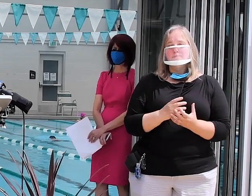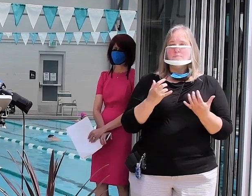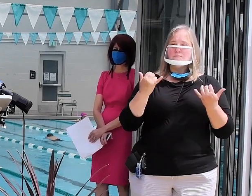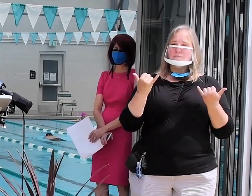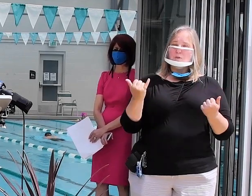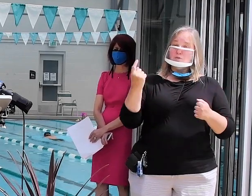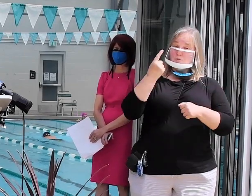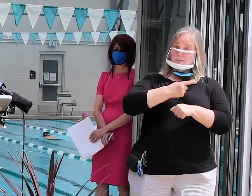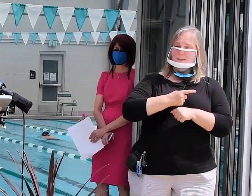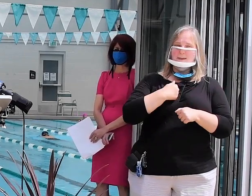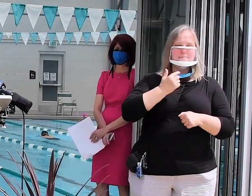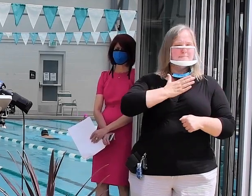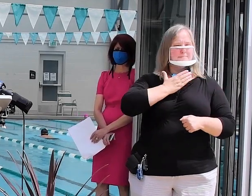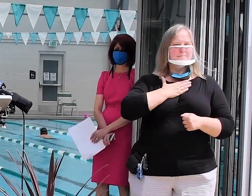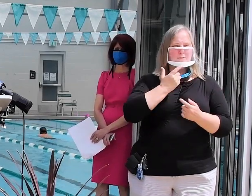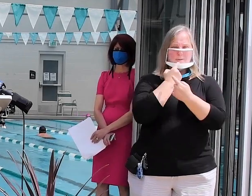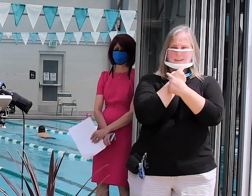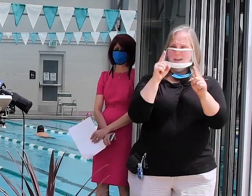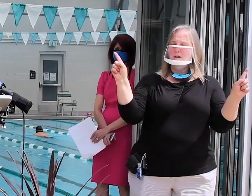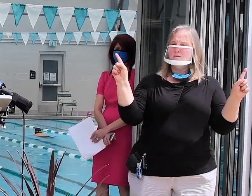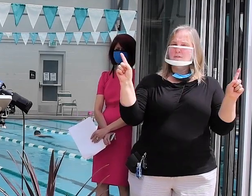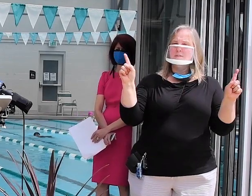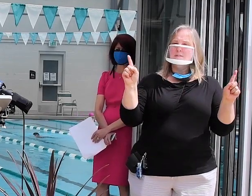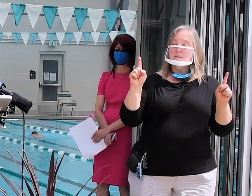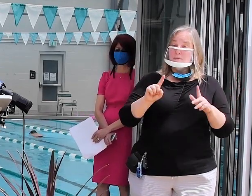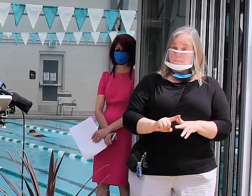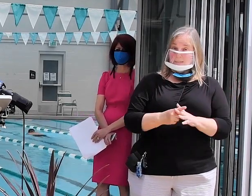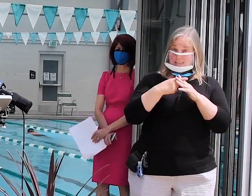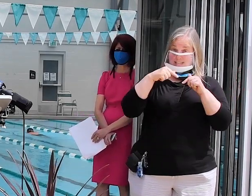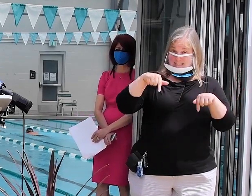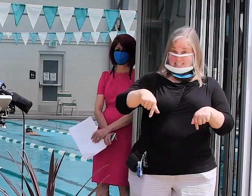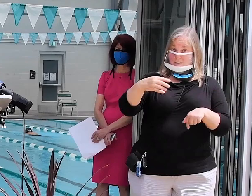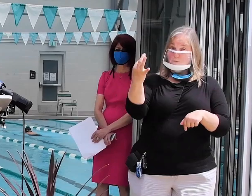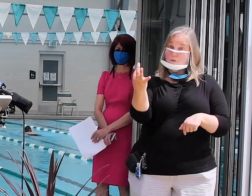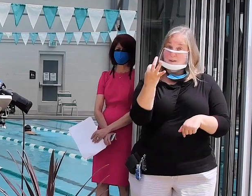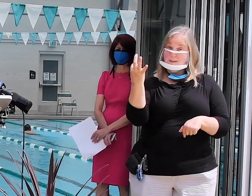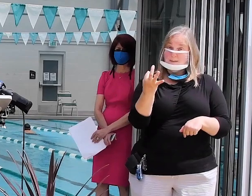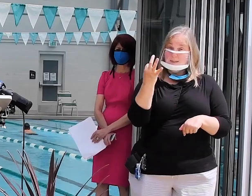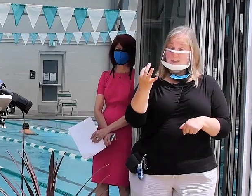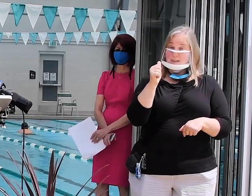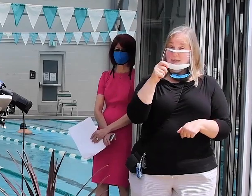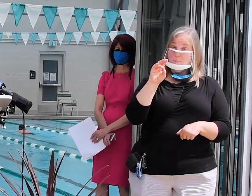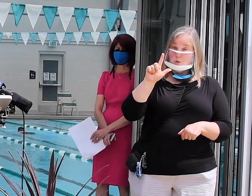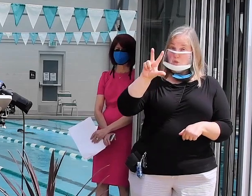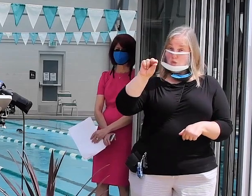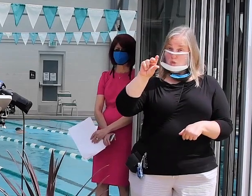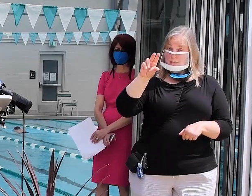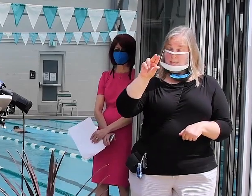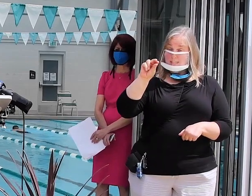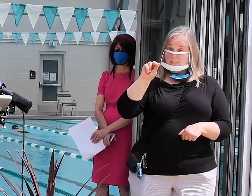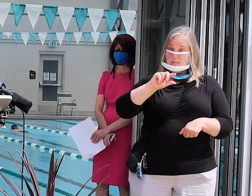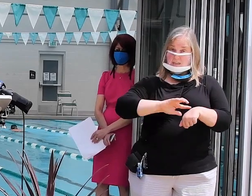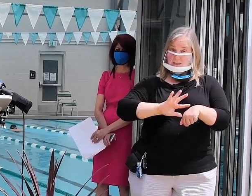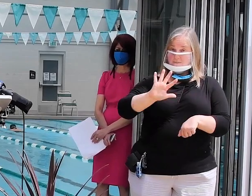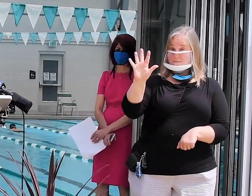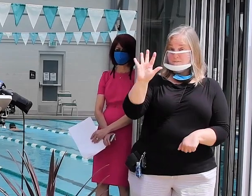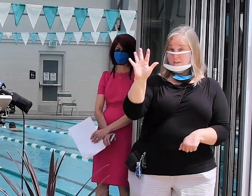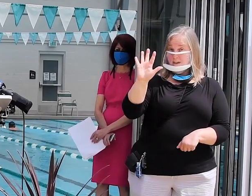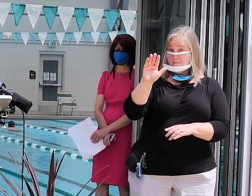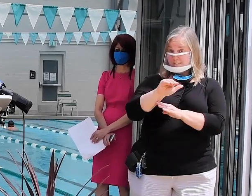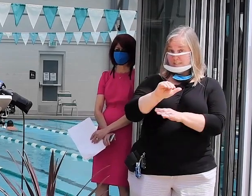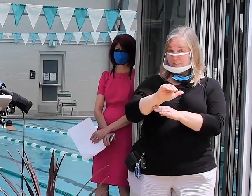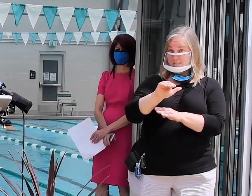Today, I'm pleased to announce that beginning this Friday, April 30th at 5